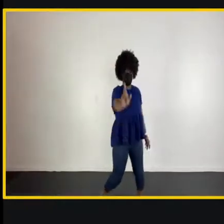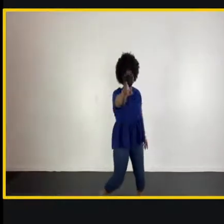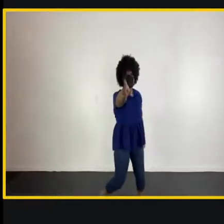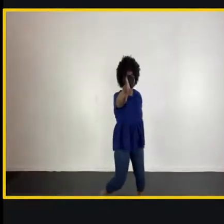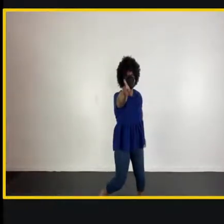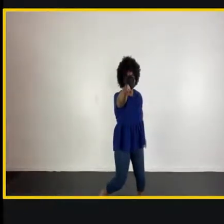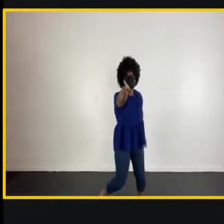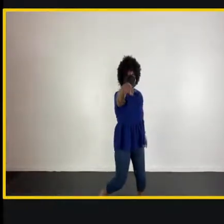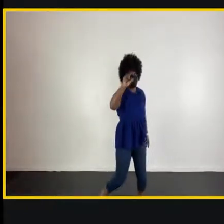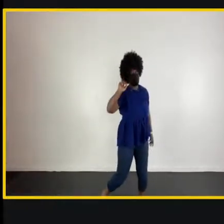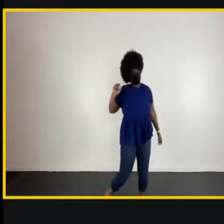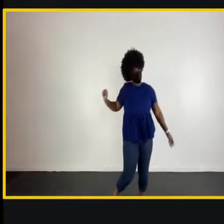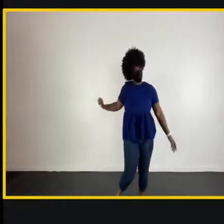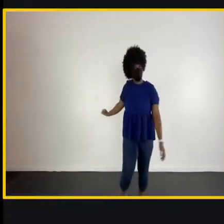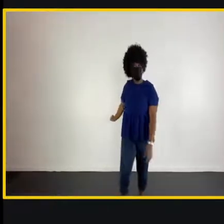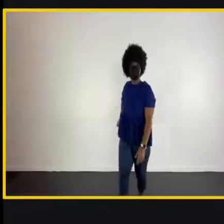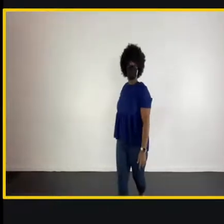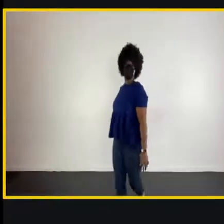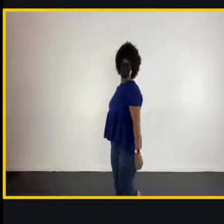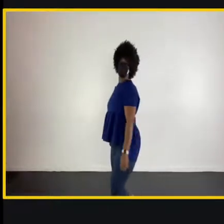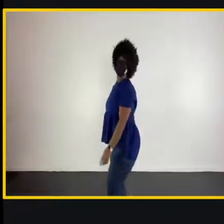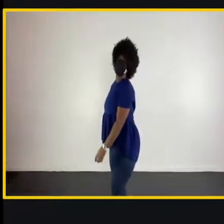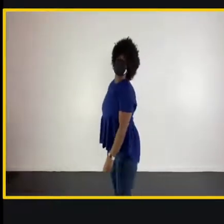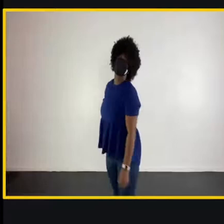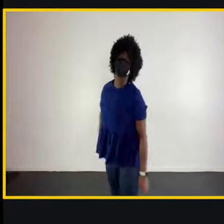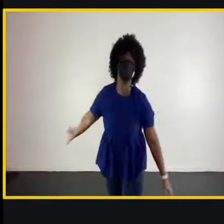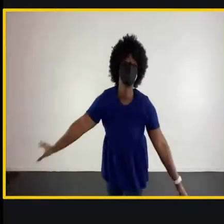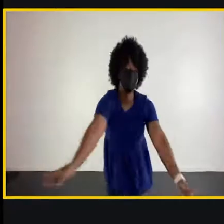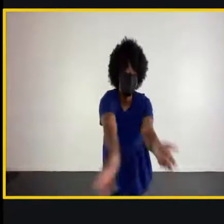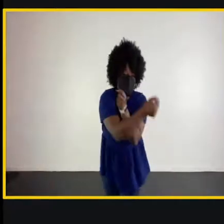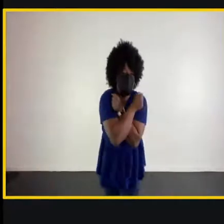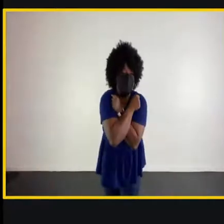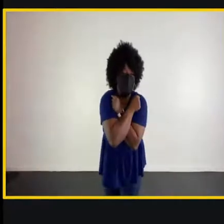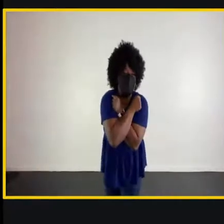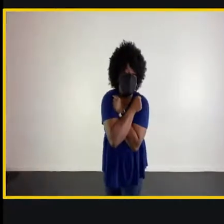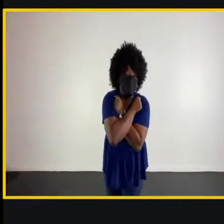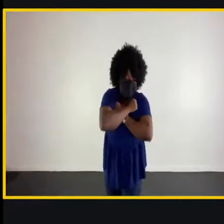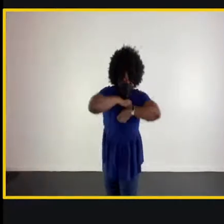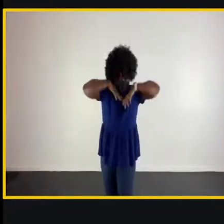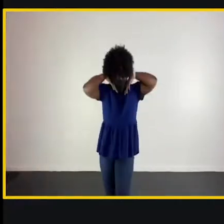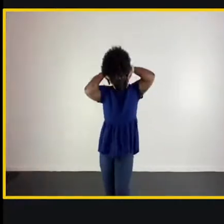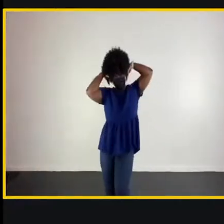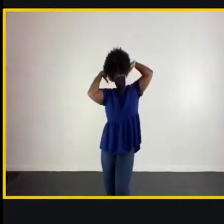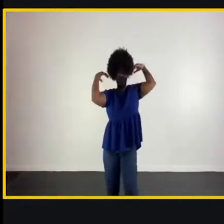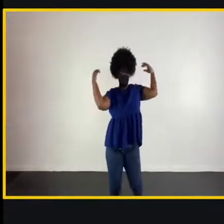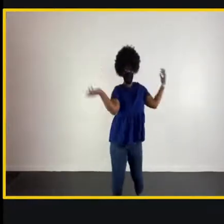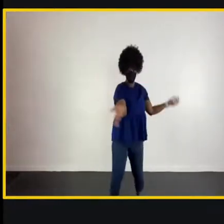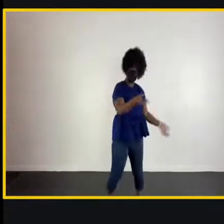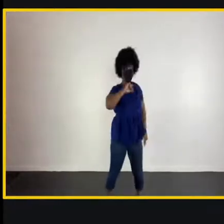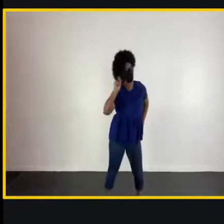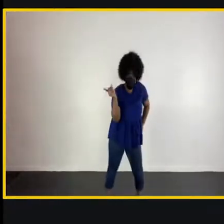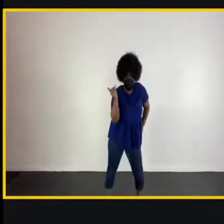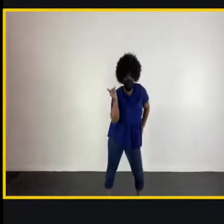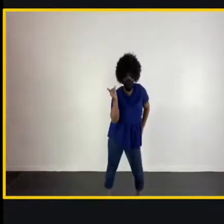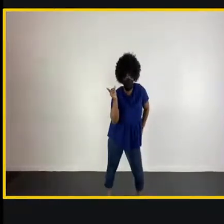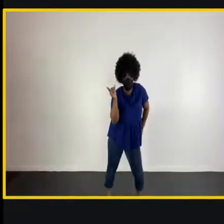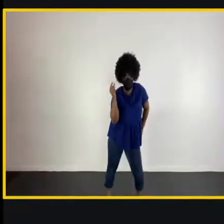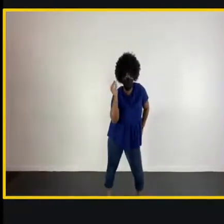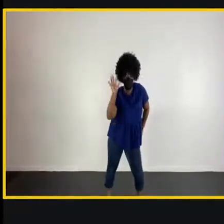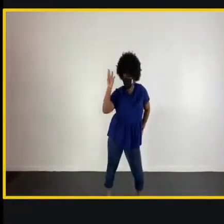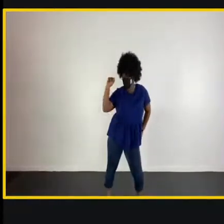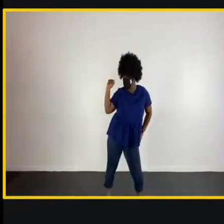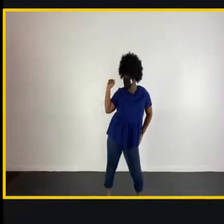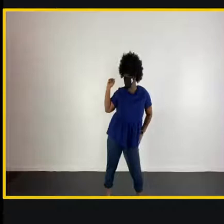all night, I've learned my lesson. So please, colored lady, have a Coke, a smile, and shut the fuck